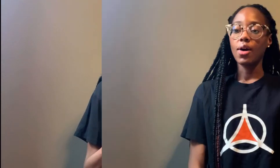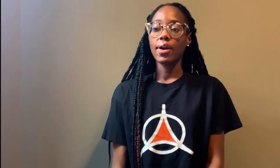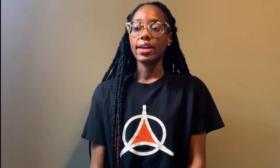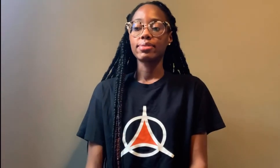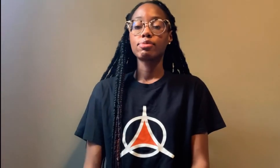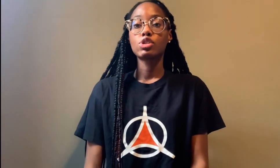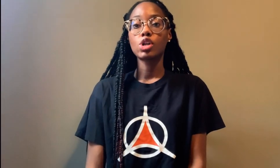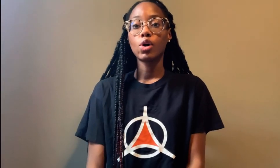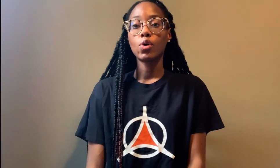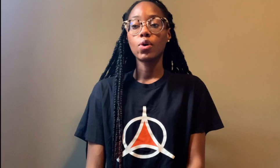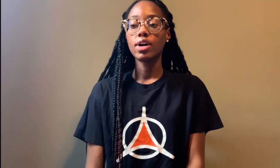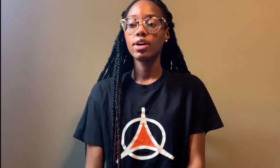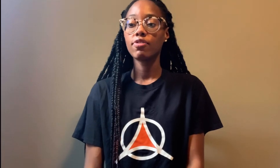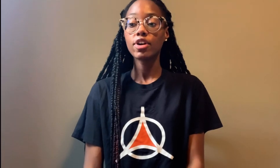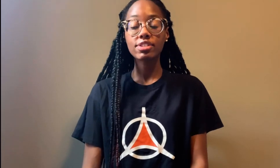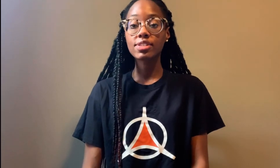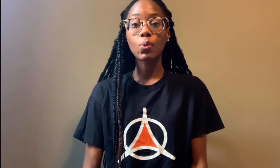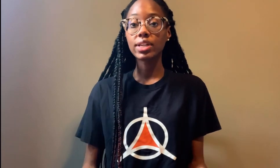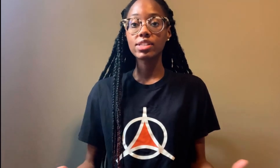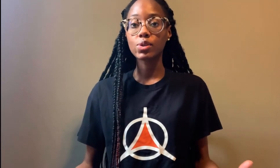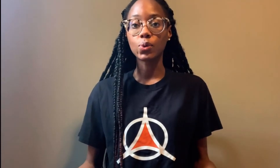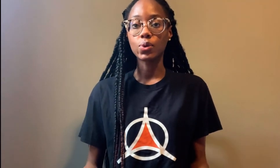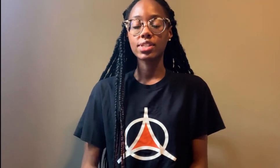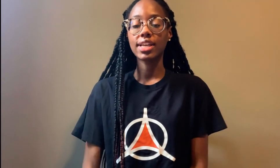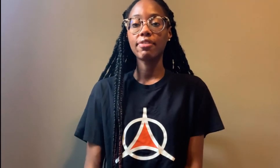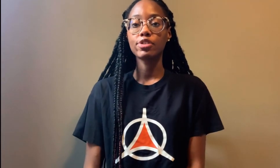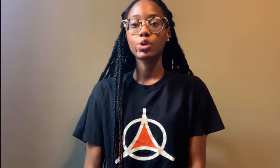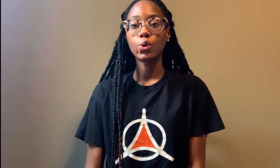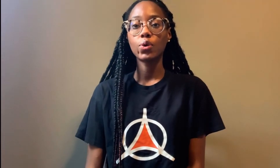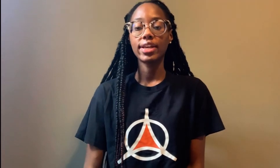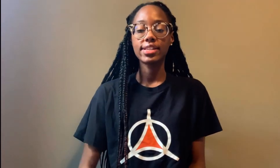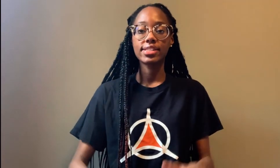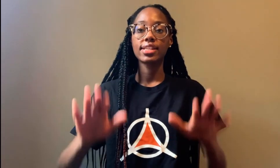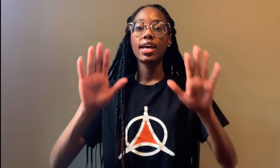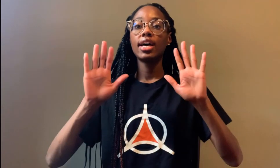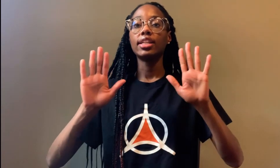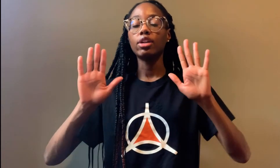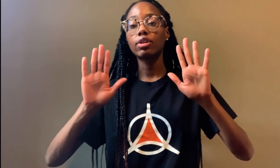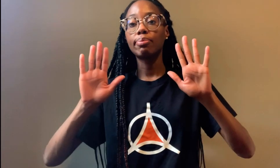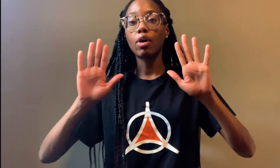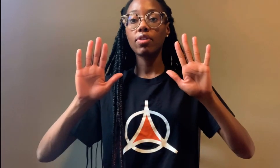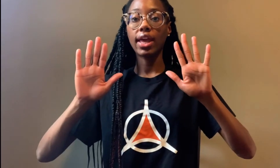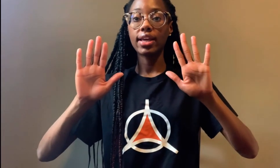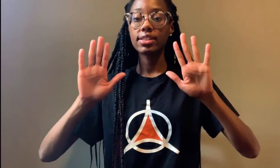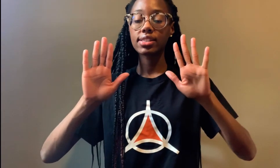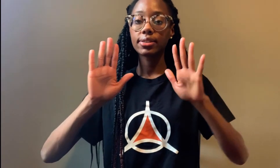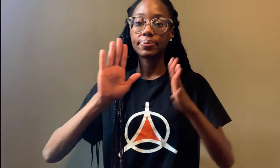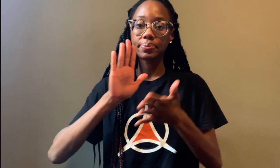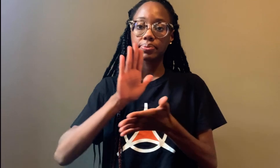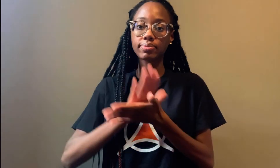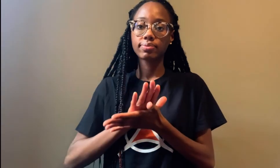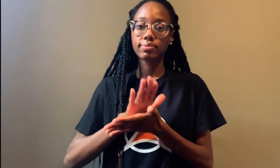Okay, so first, what is school? The sign for school is literally both hands.